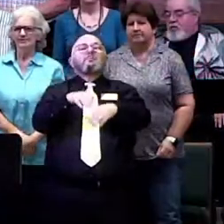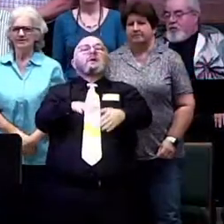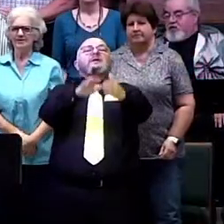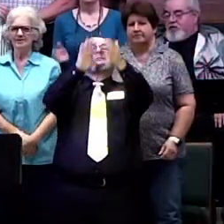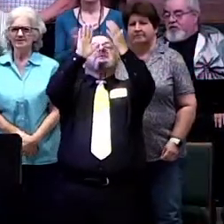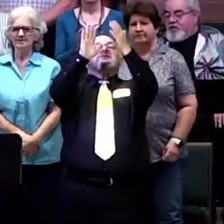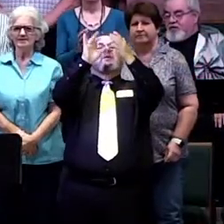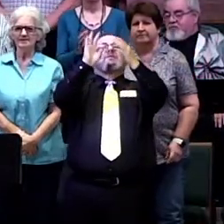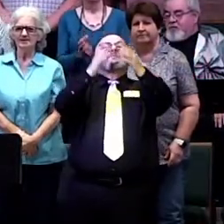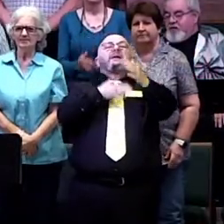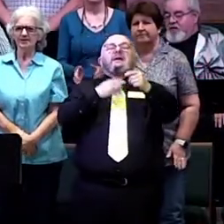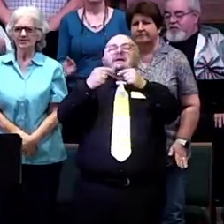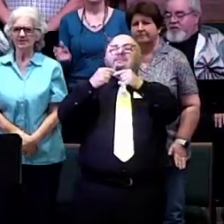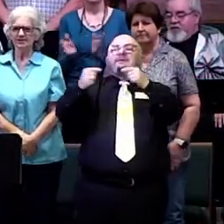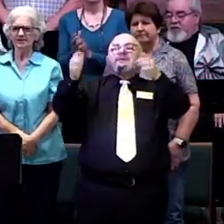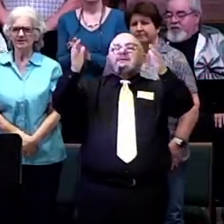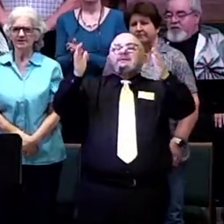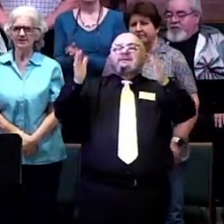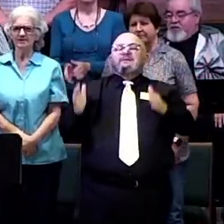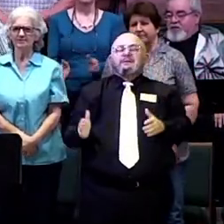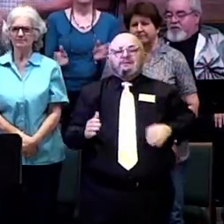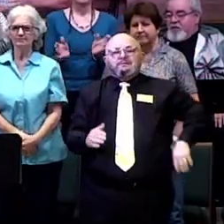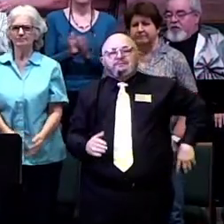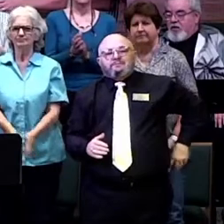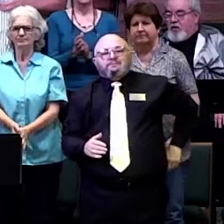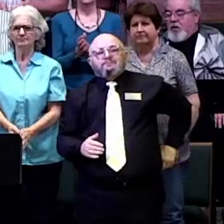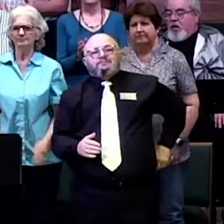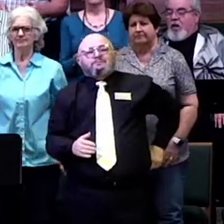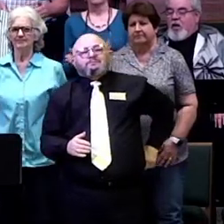in the presence of my enemies.